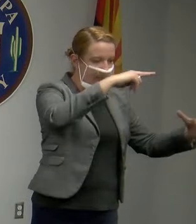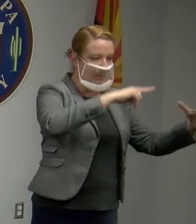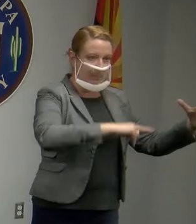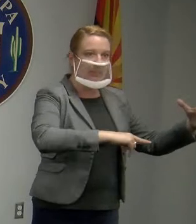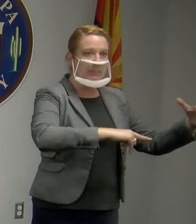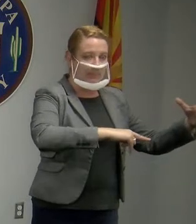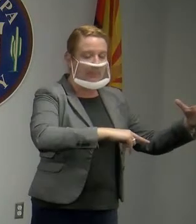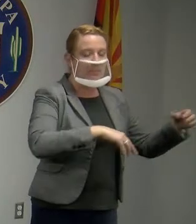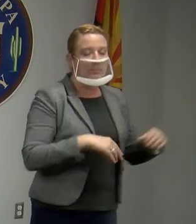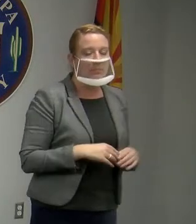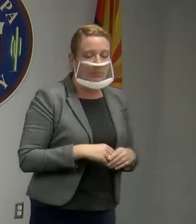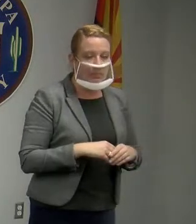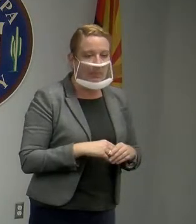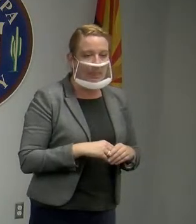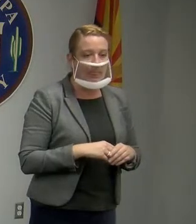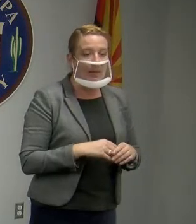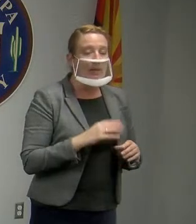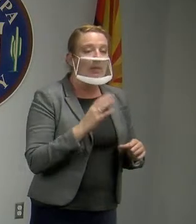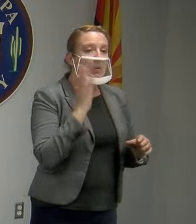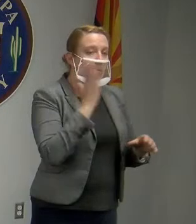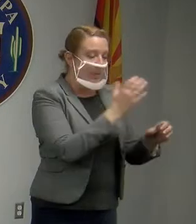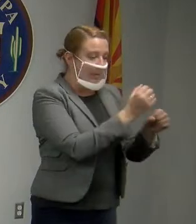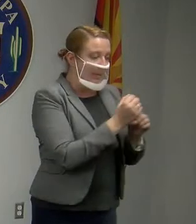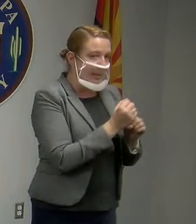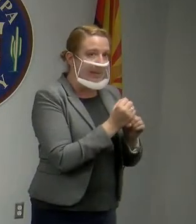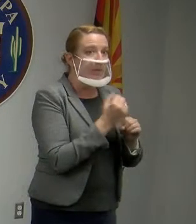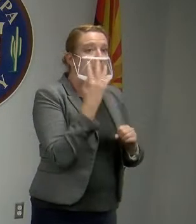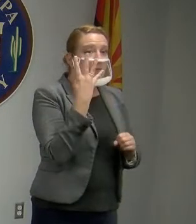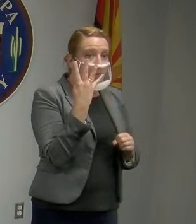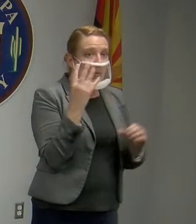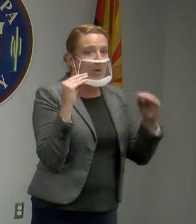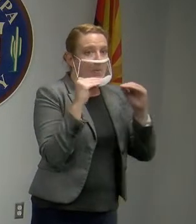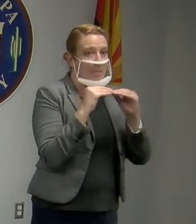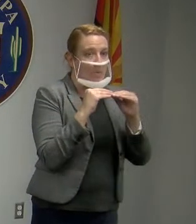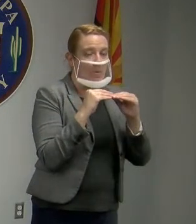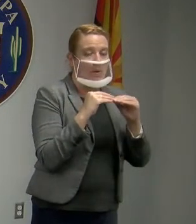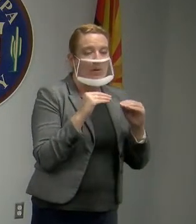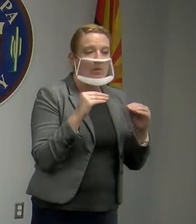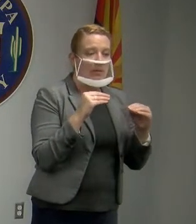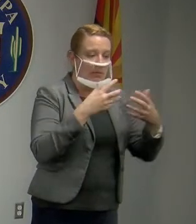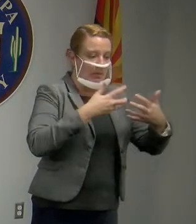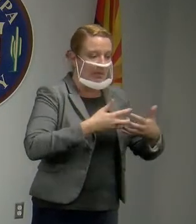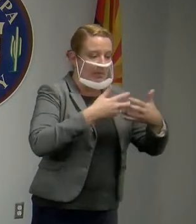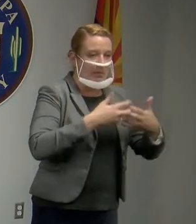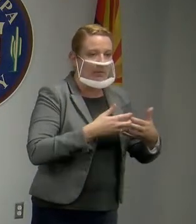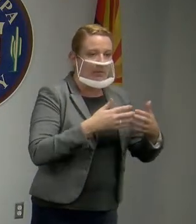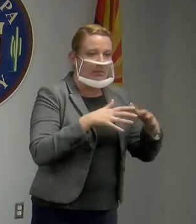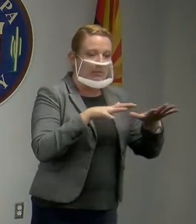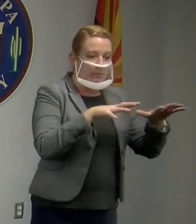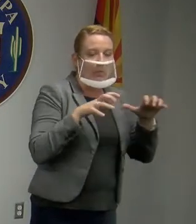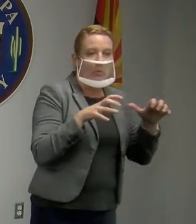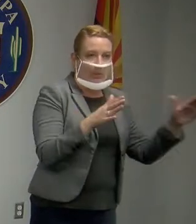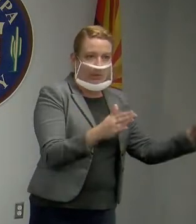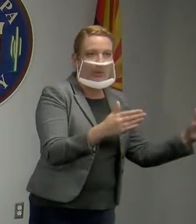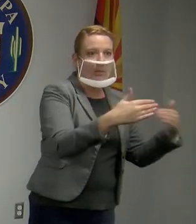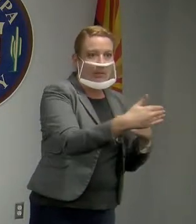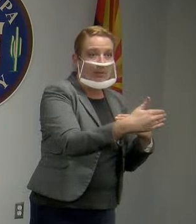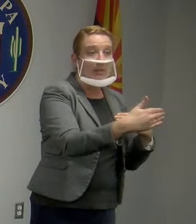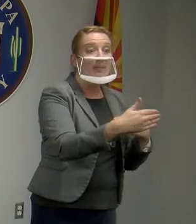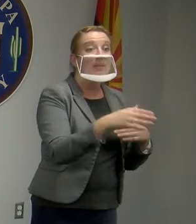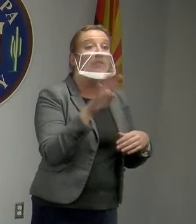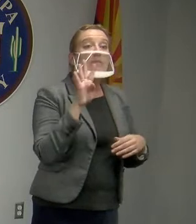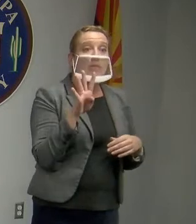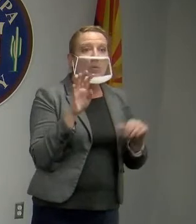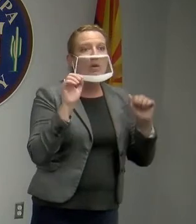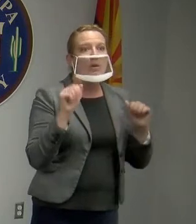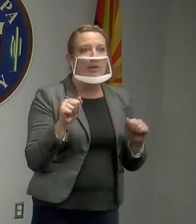4 coolers will give us extra capacity for 60 bodies. And again, I explained this a lot on Friday, but I'll say